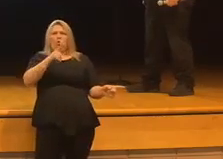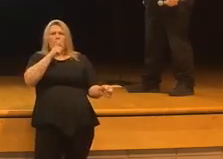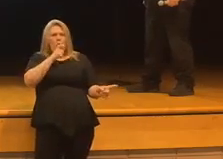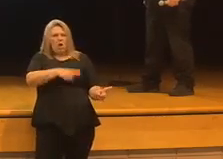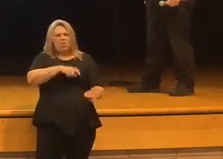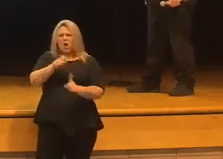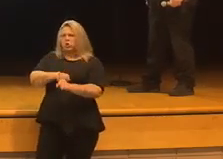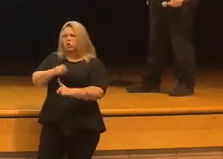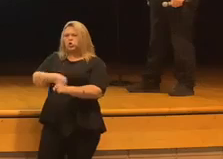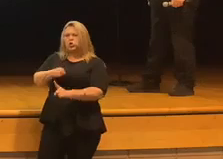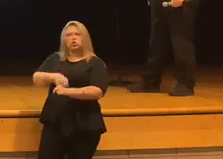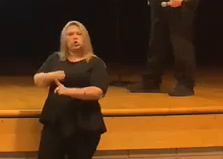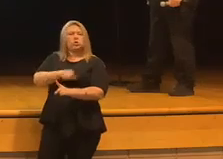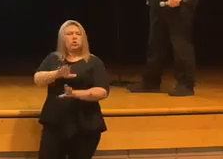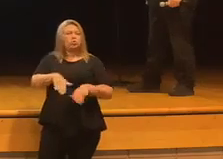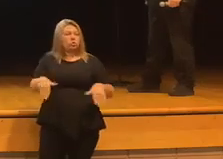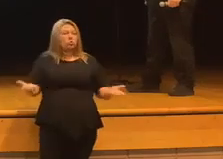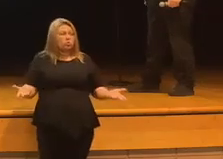is.